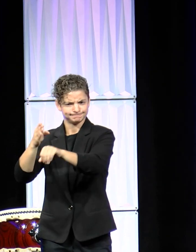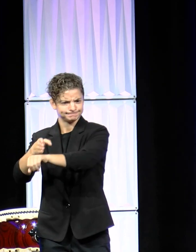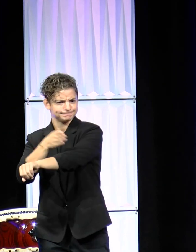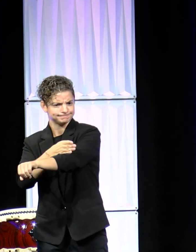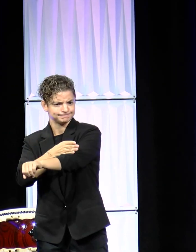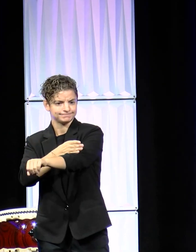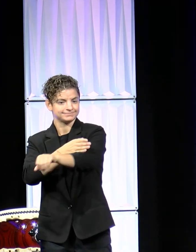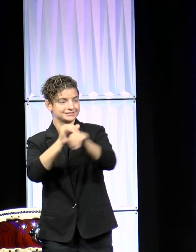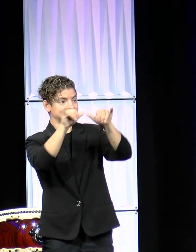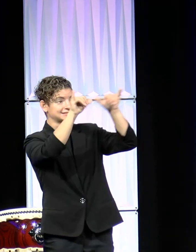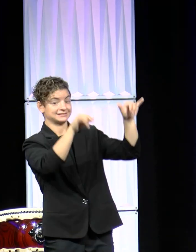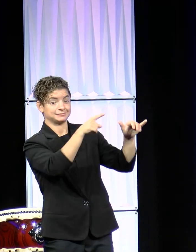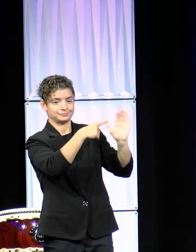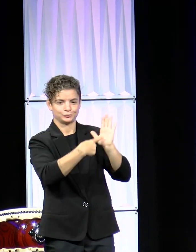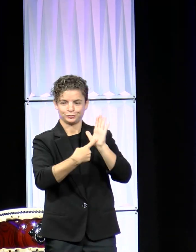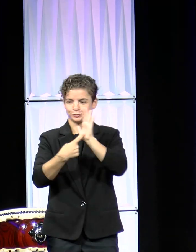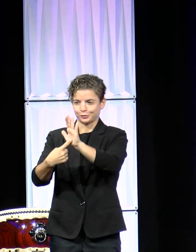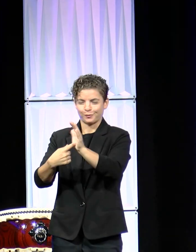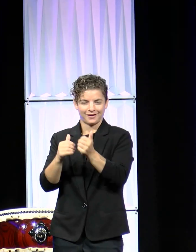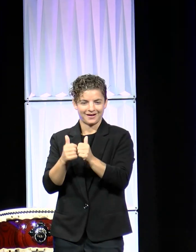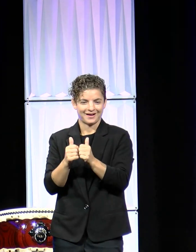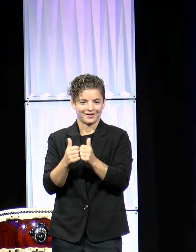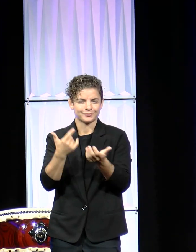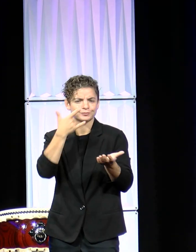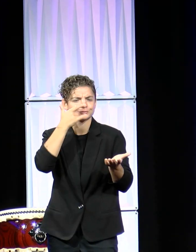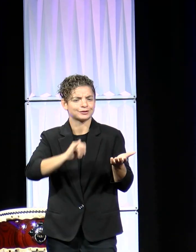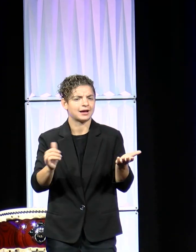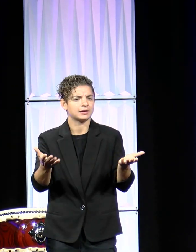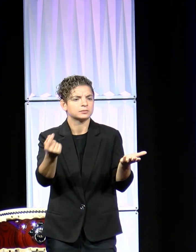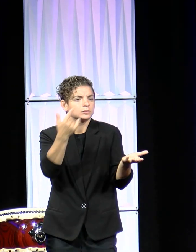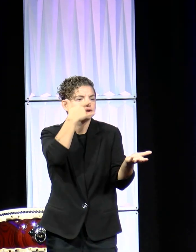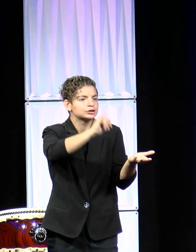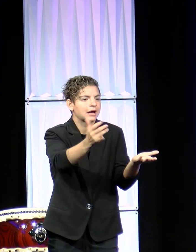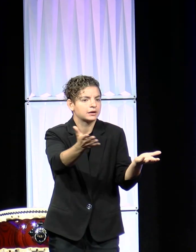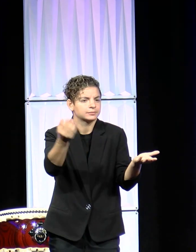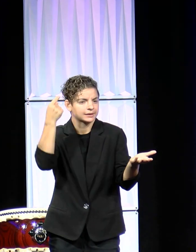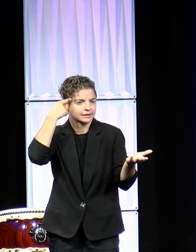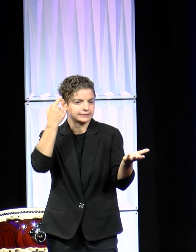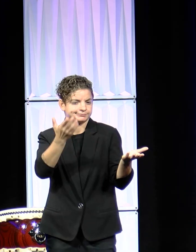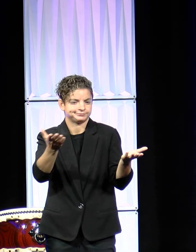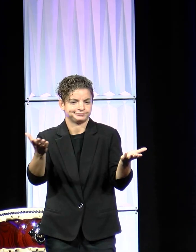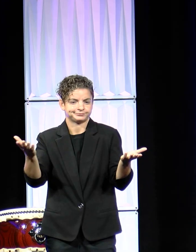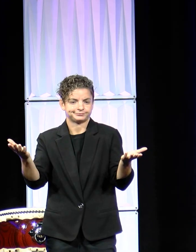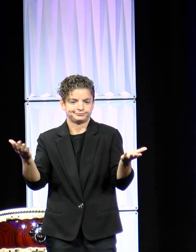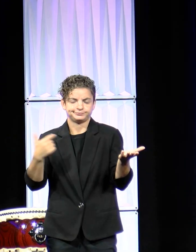So I want us to think about what's next for us in this room.